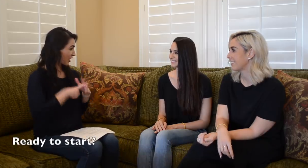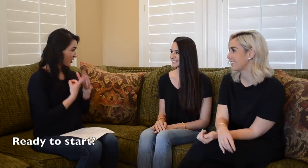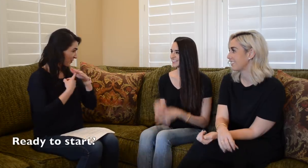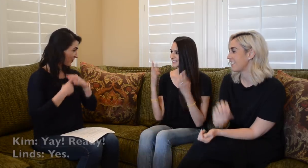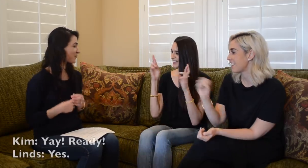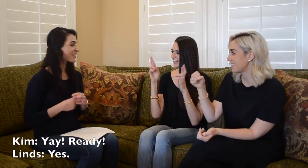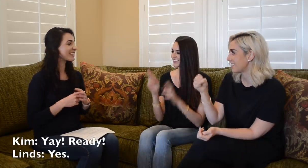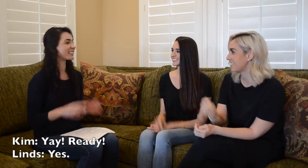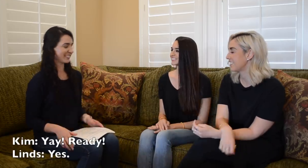Yes. Hey.